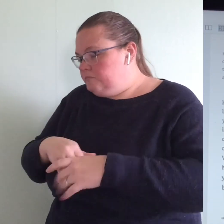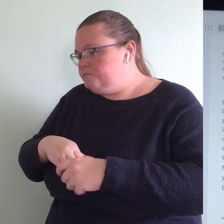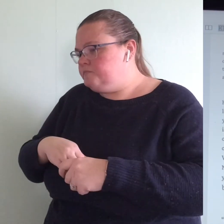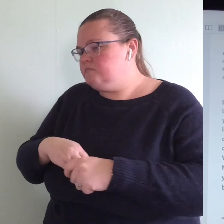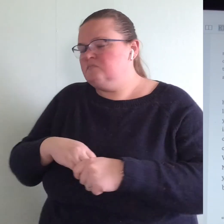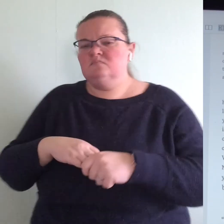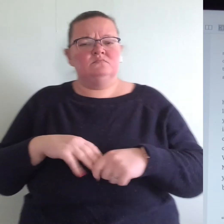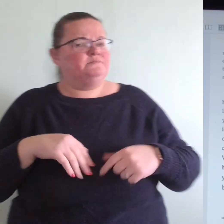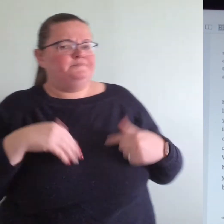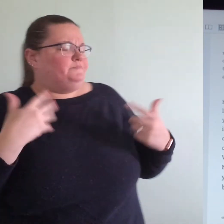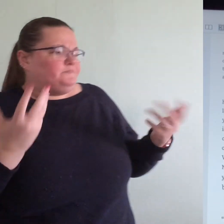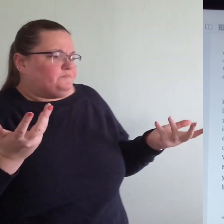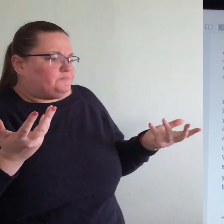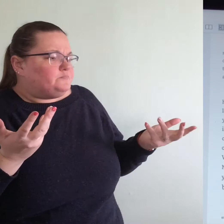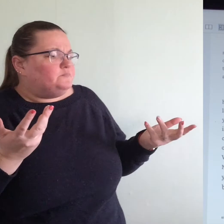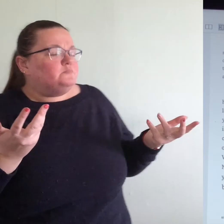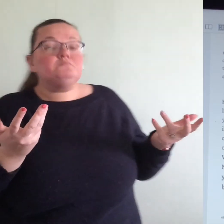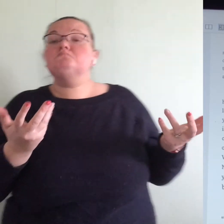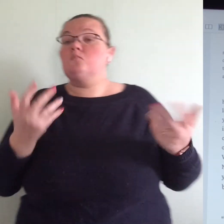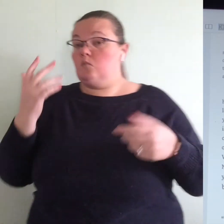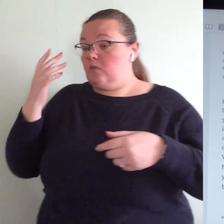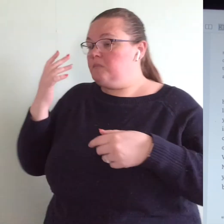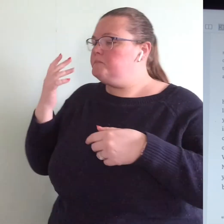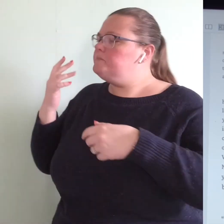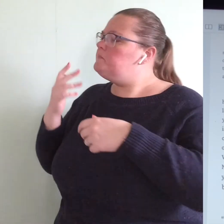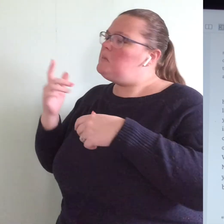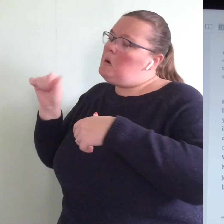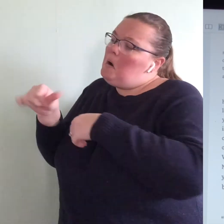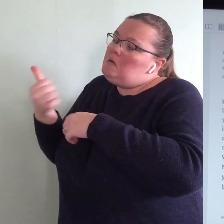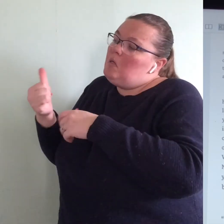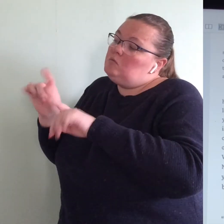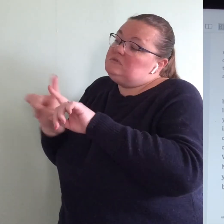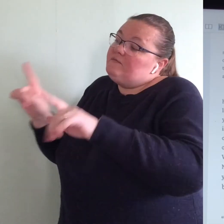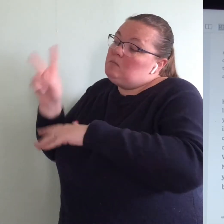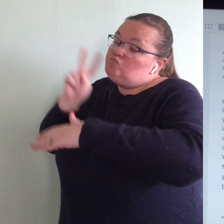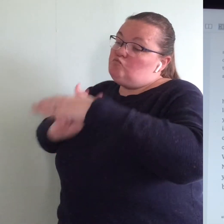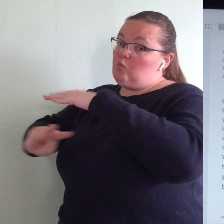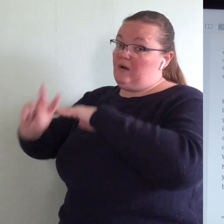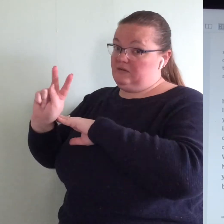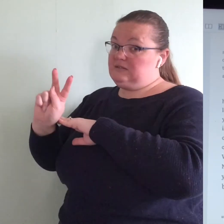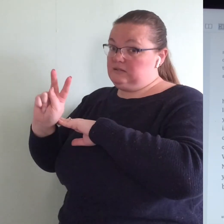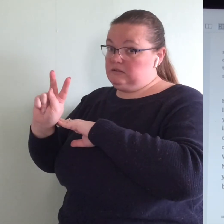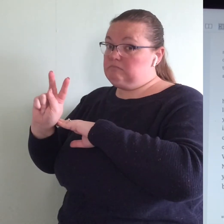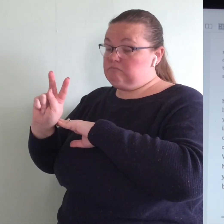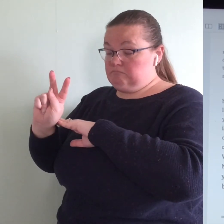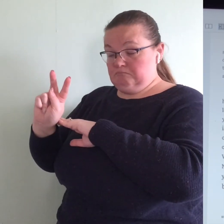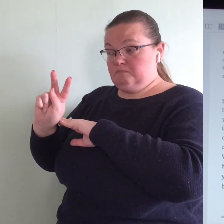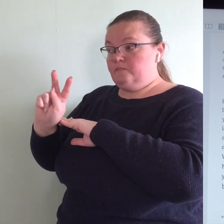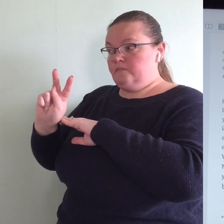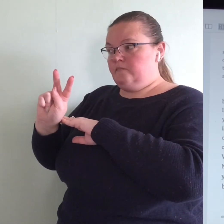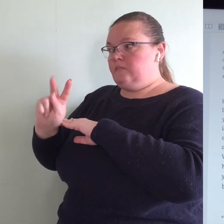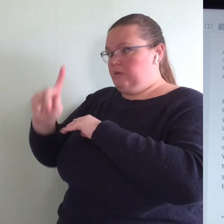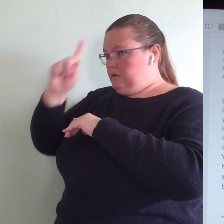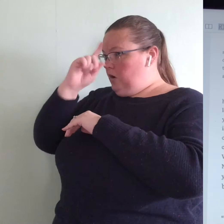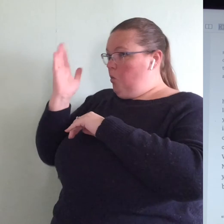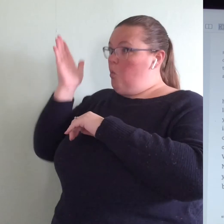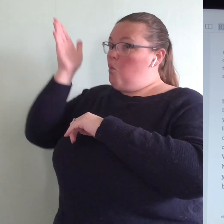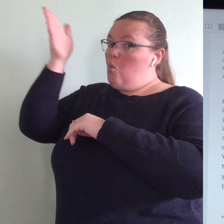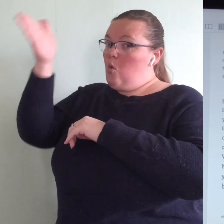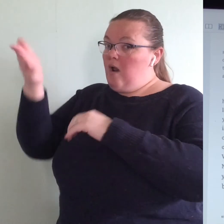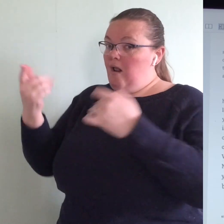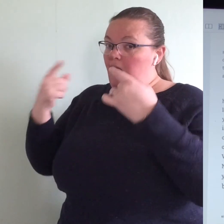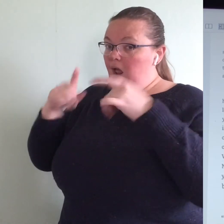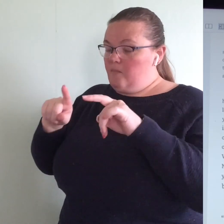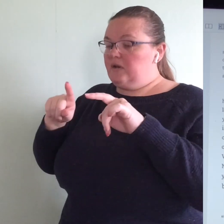Peter. Because of another prophecy, said Mr. Beaver. Down at Car Paravel, there's the castle